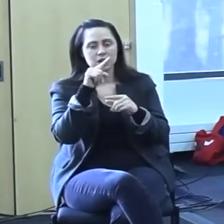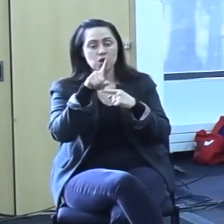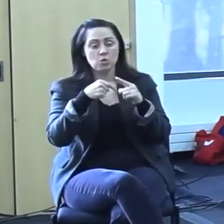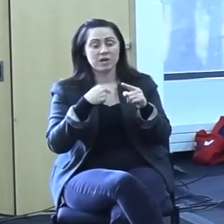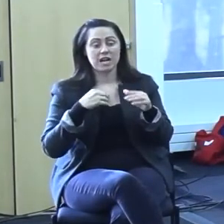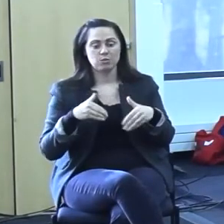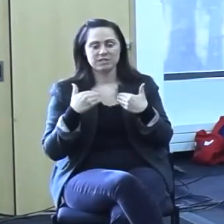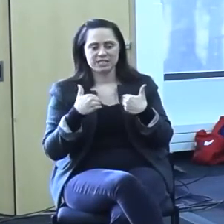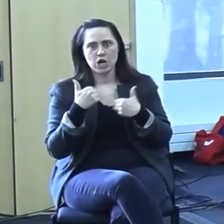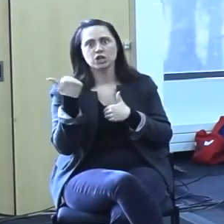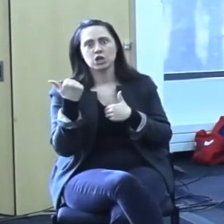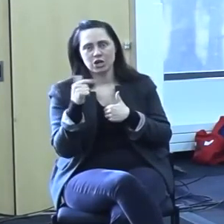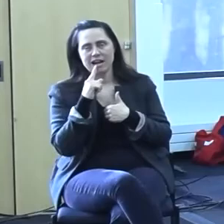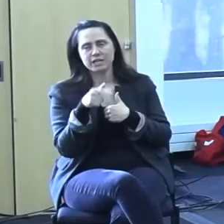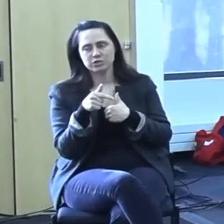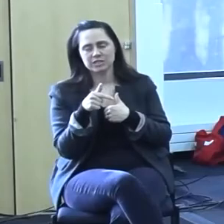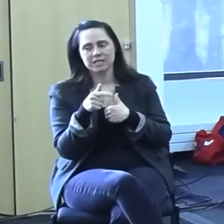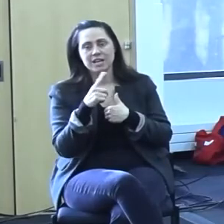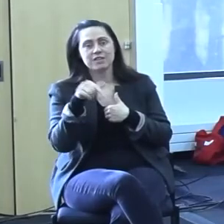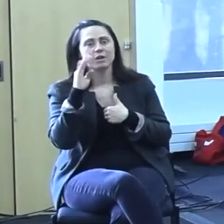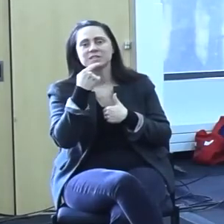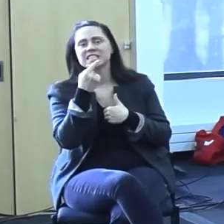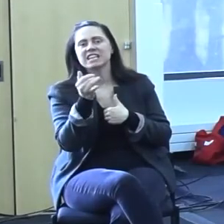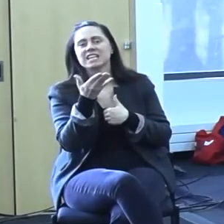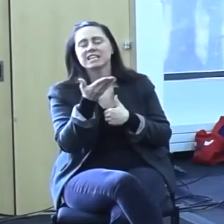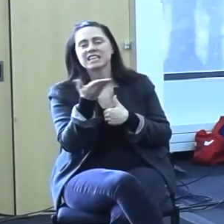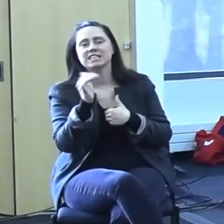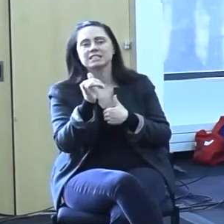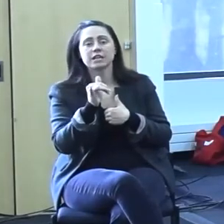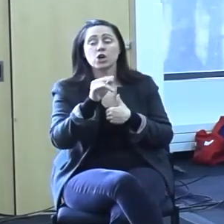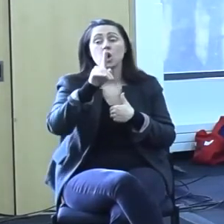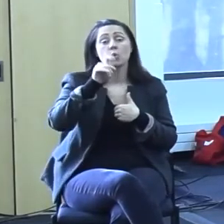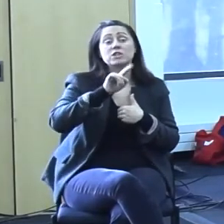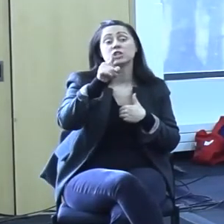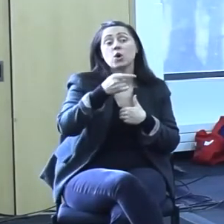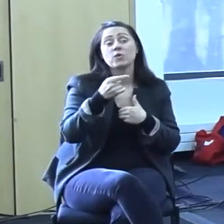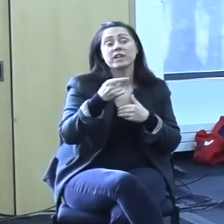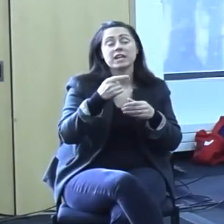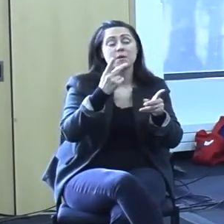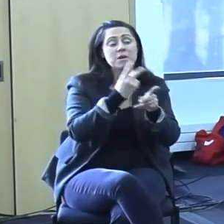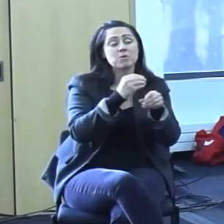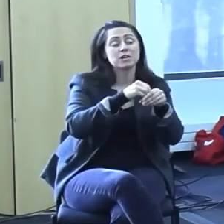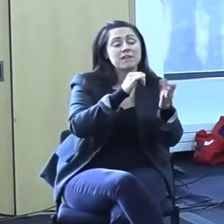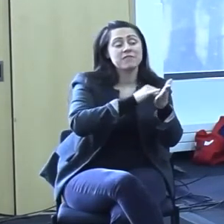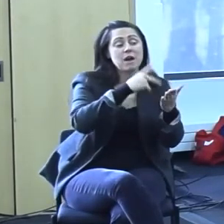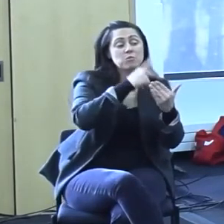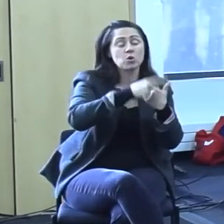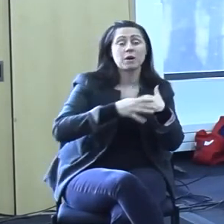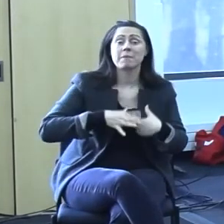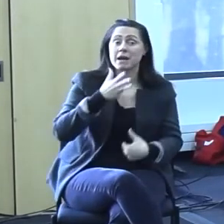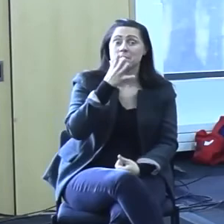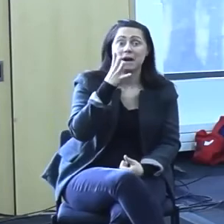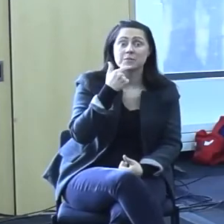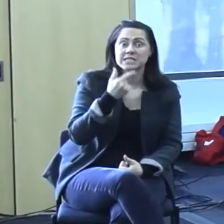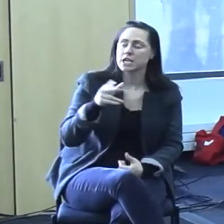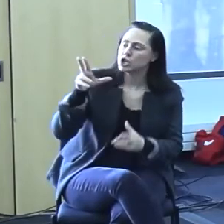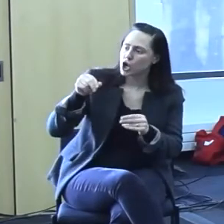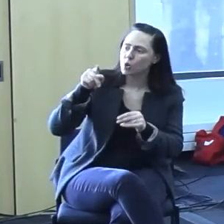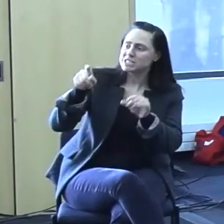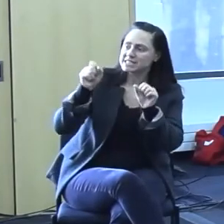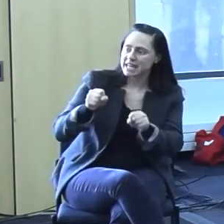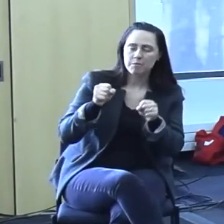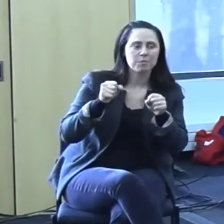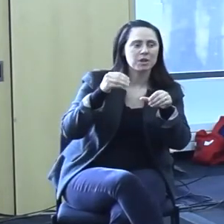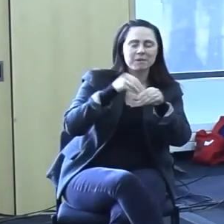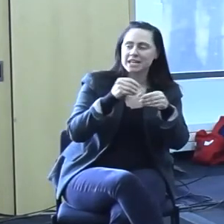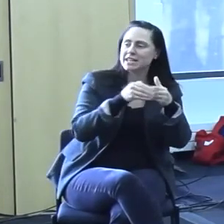was younger actually, they would say things like I should only be in this program, and my mom was like, no, she's capable of being in a